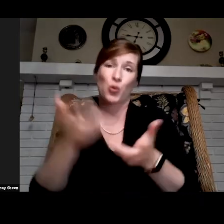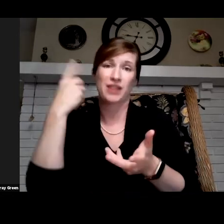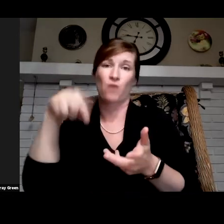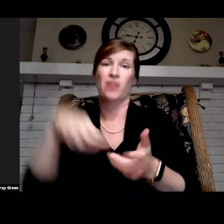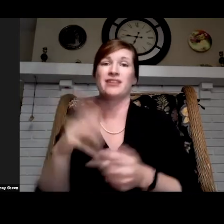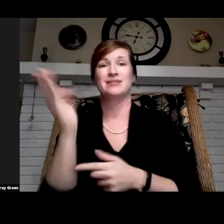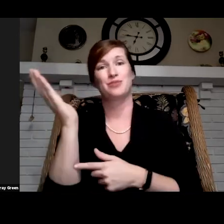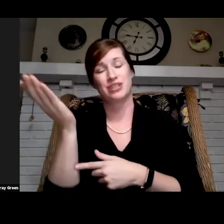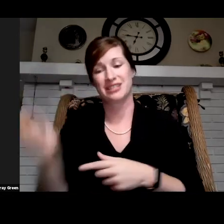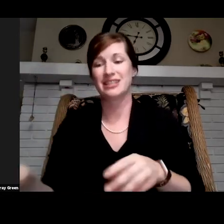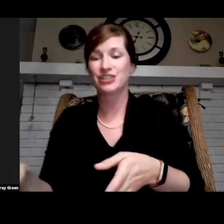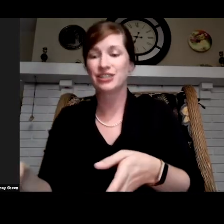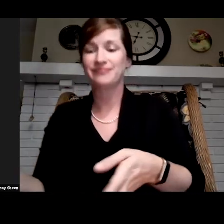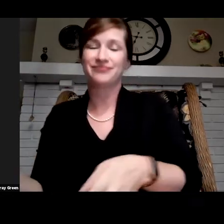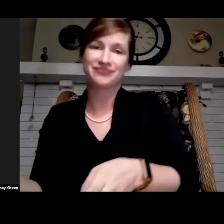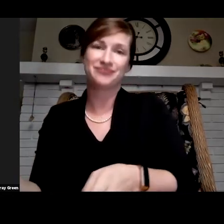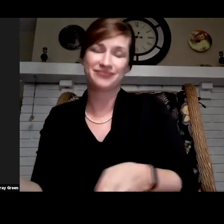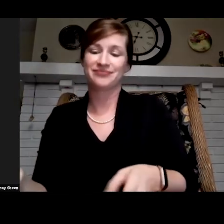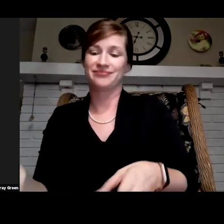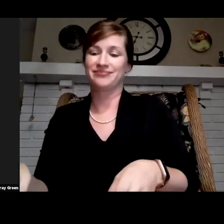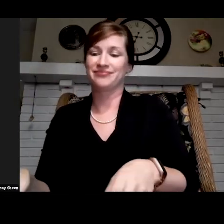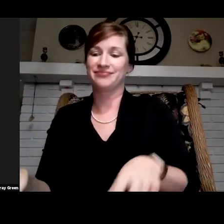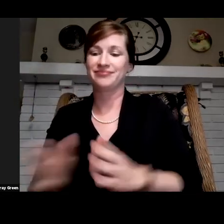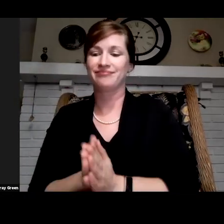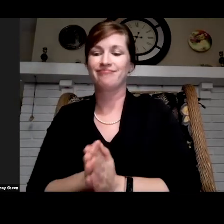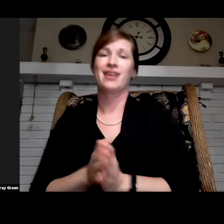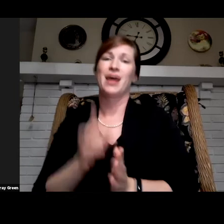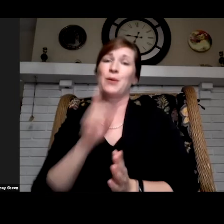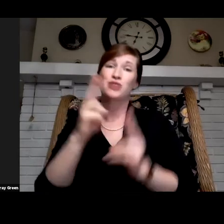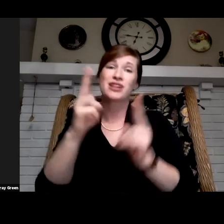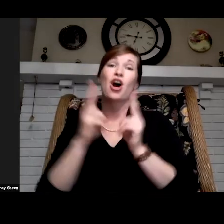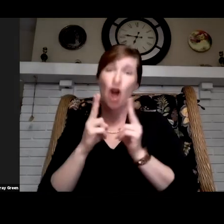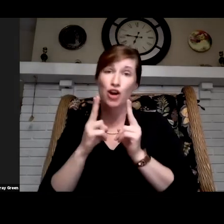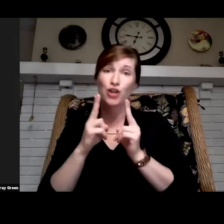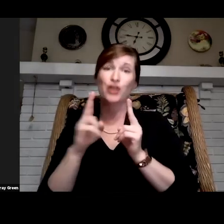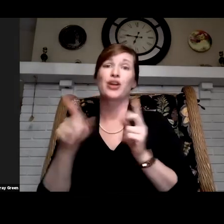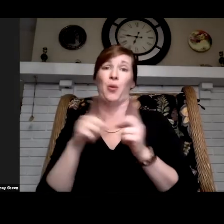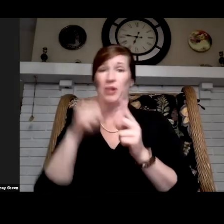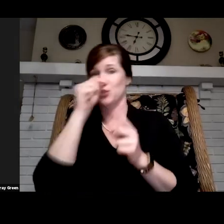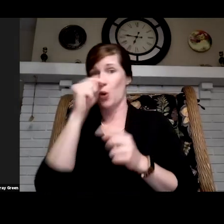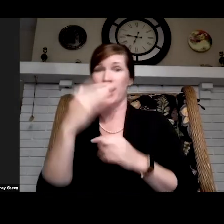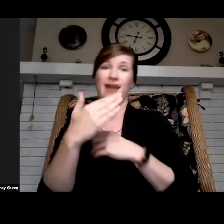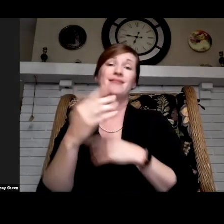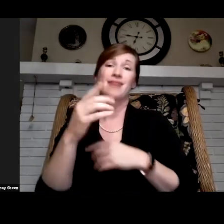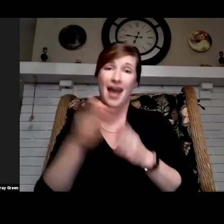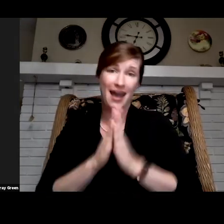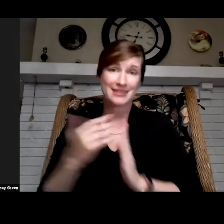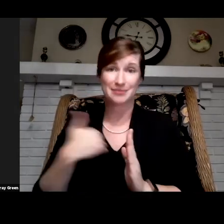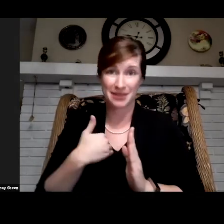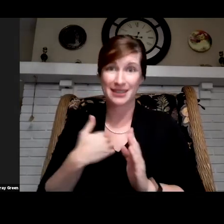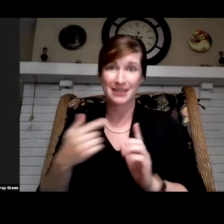And Dr. Lehman, it was a huge pleasure to work with you for this presentation. And